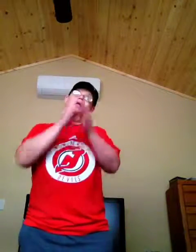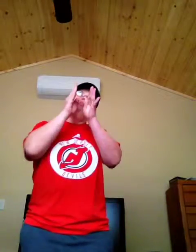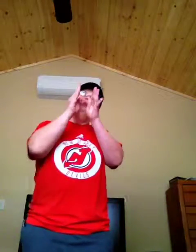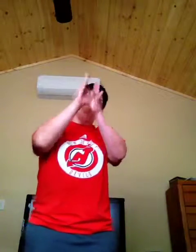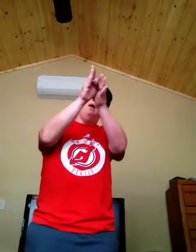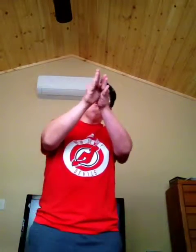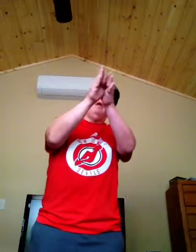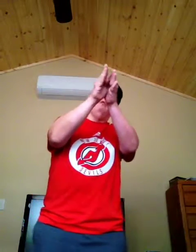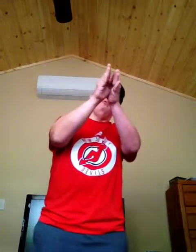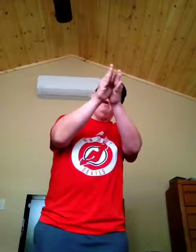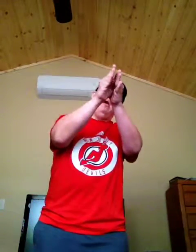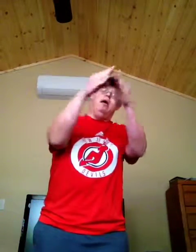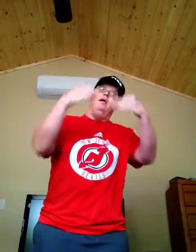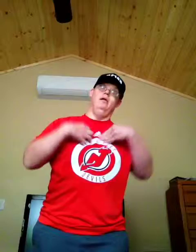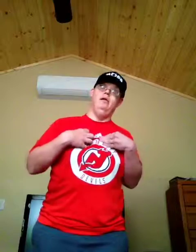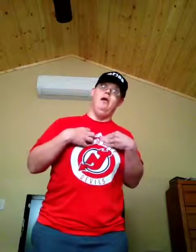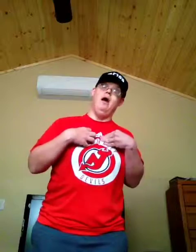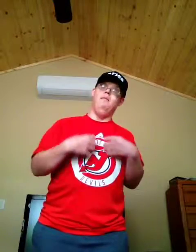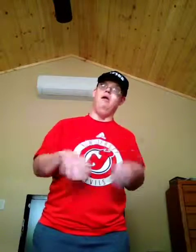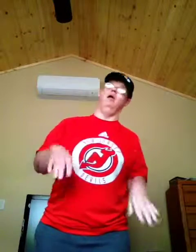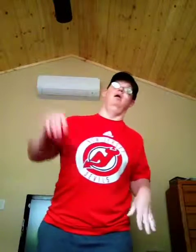The bartender said it, not me.